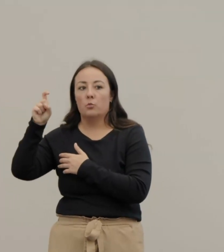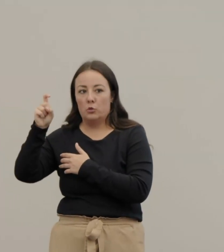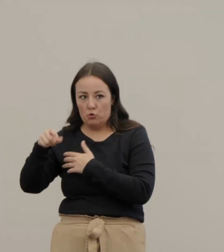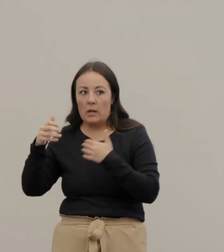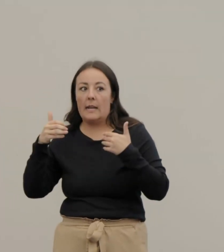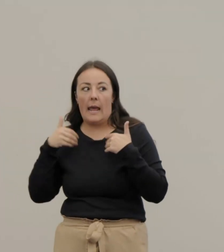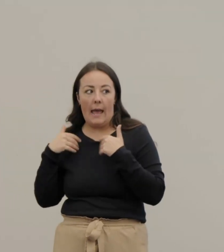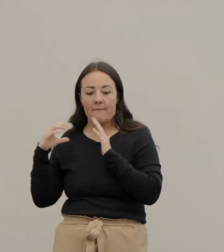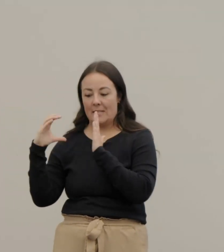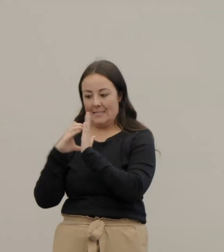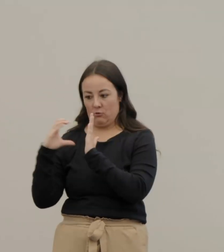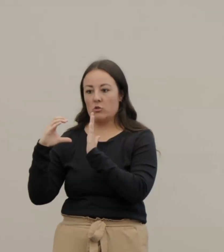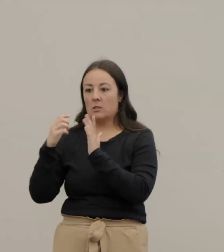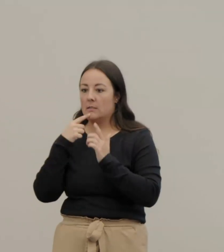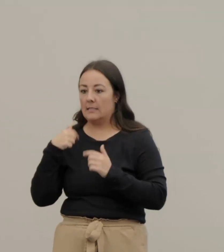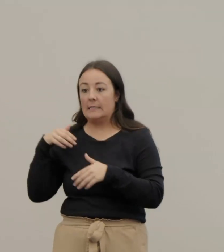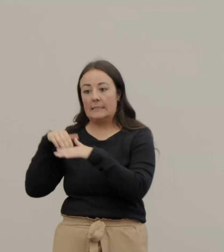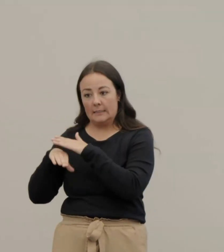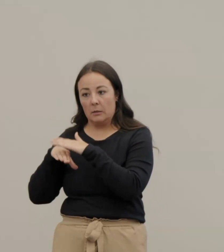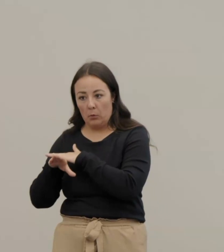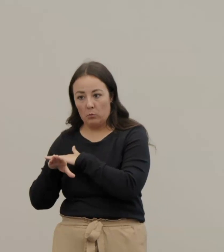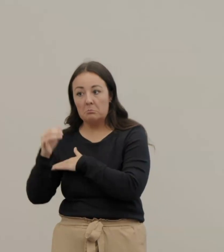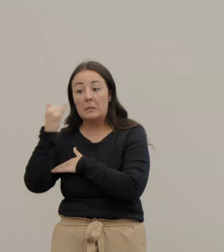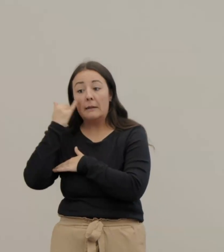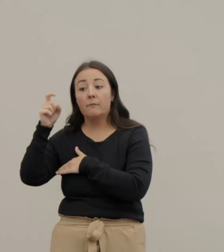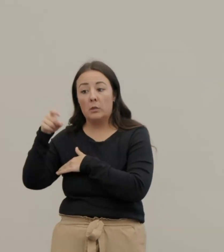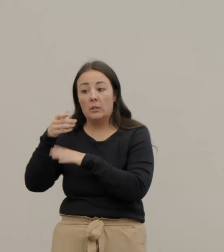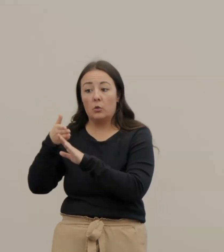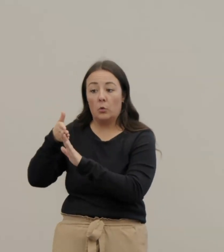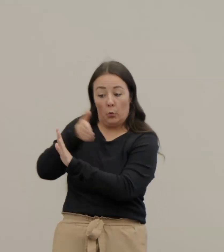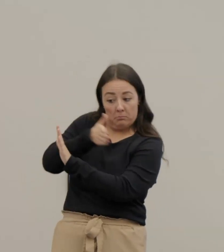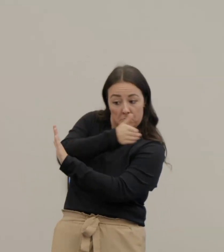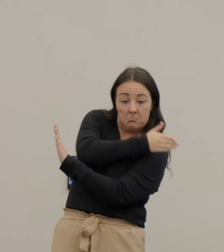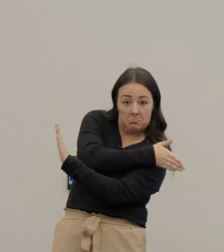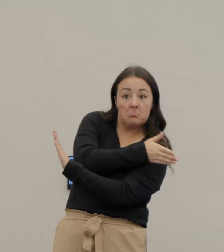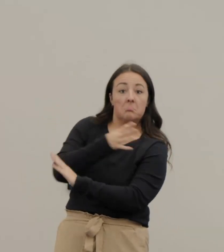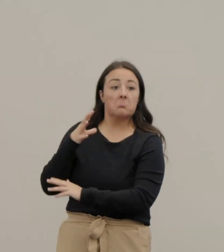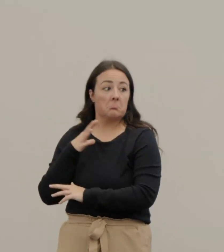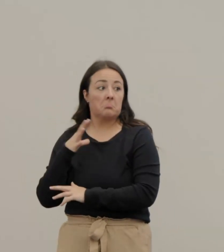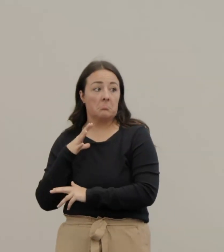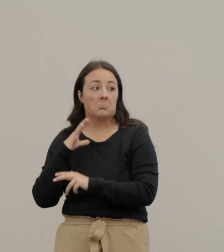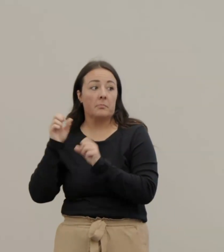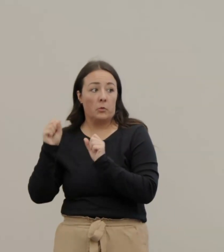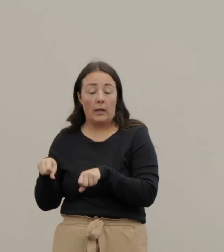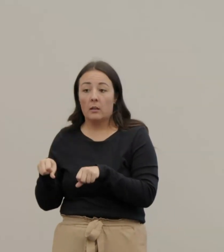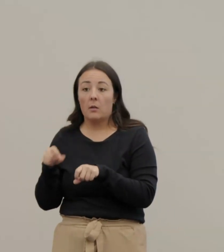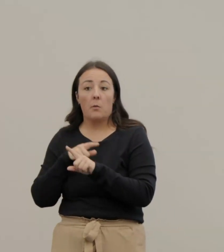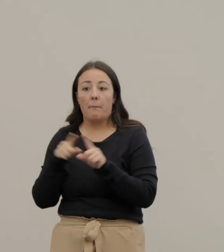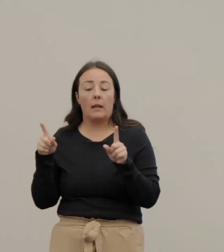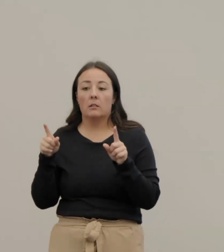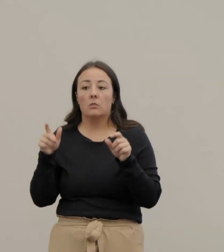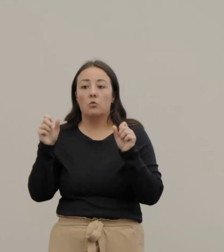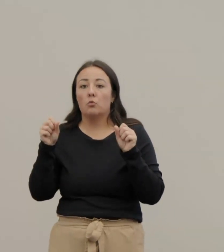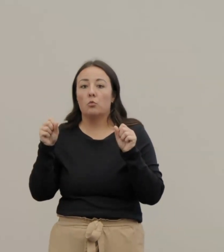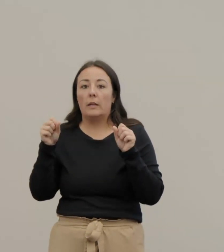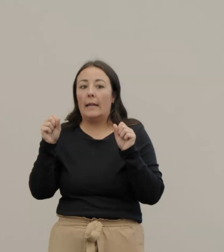then if you have to go backward, put it in the other section. Like the backward stuff say old inaccessible, please contact and be done. It can all be on the same page